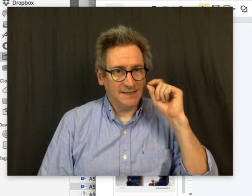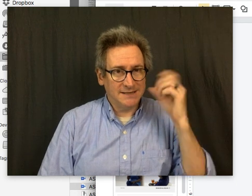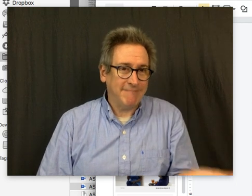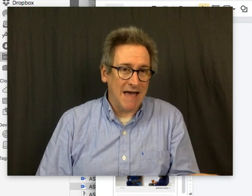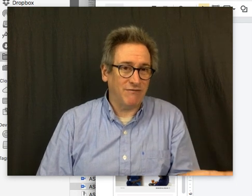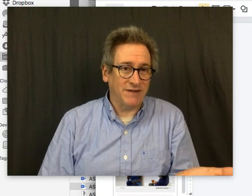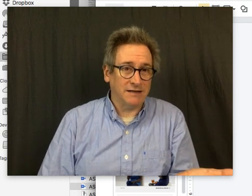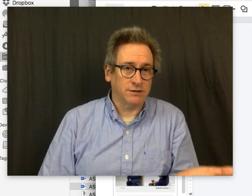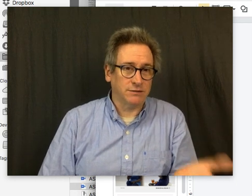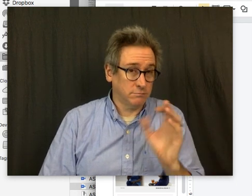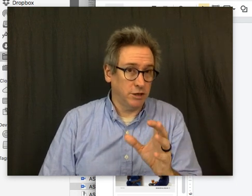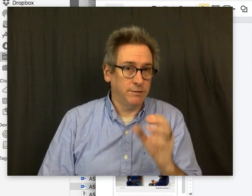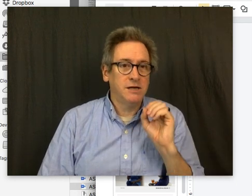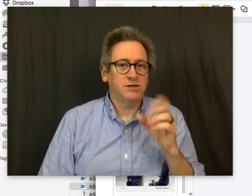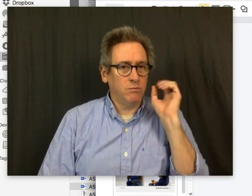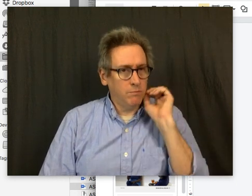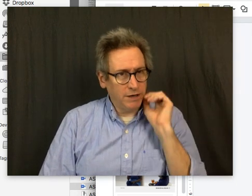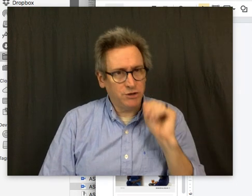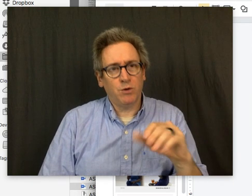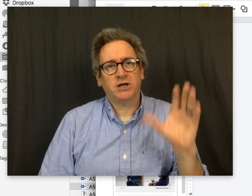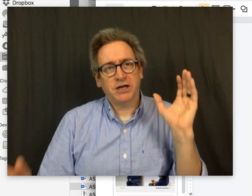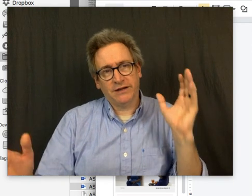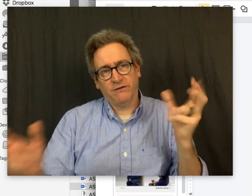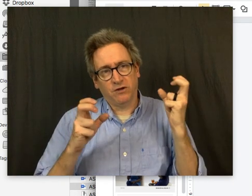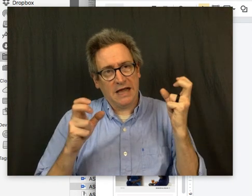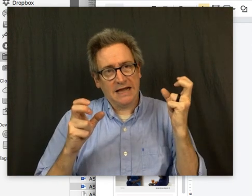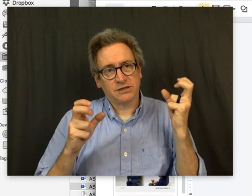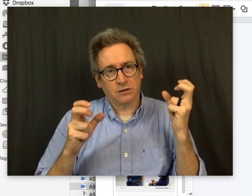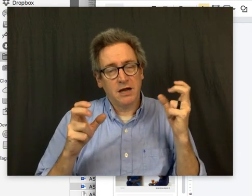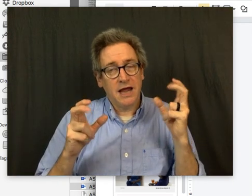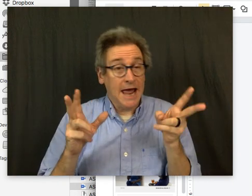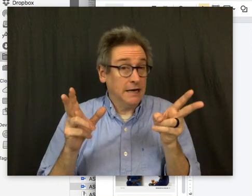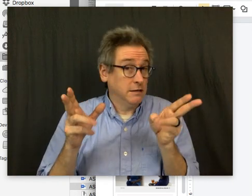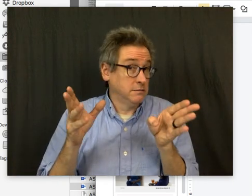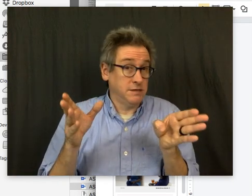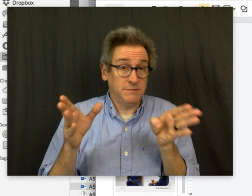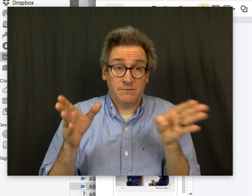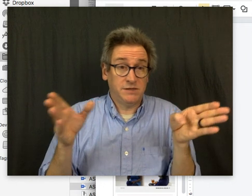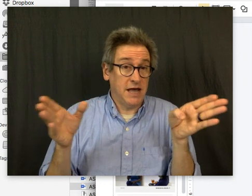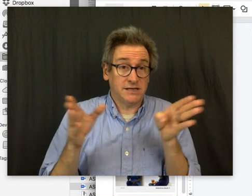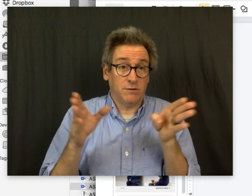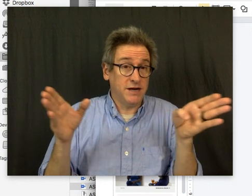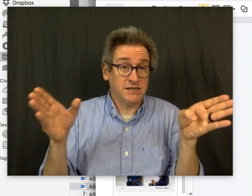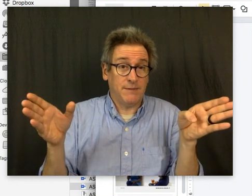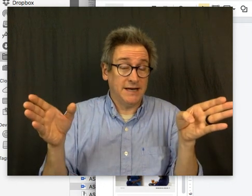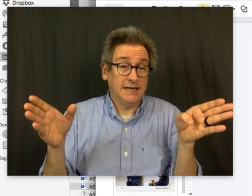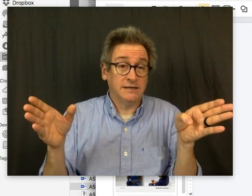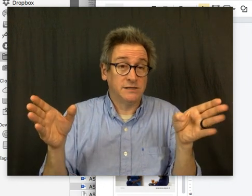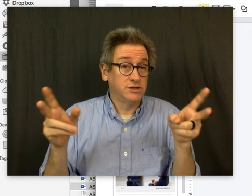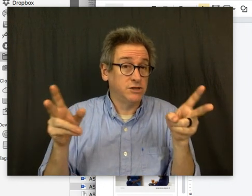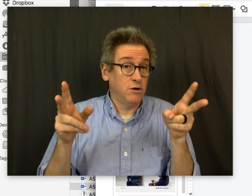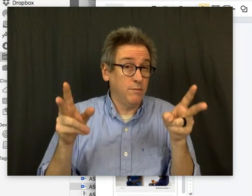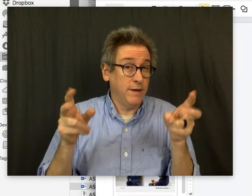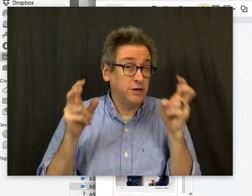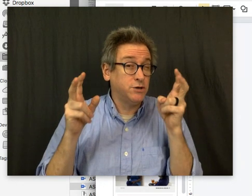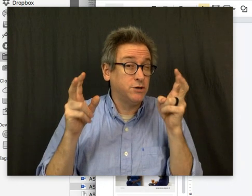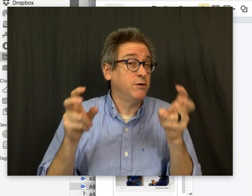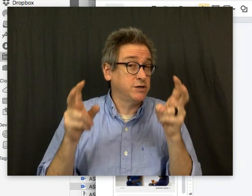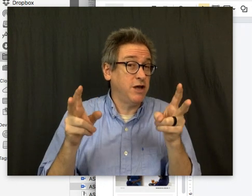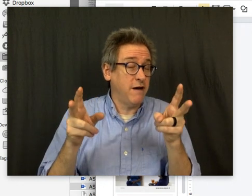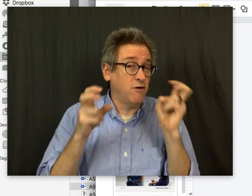it's half of an answer. So make sure you watch and get the full answer. And sometimes ASL breaks up ideas, so make